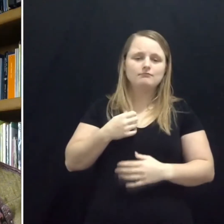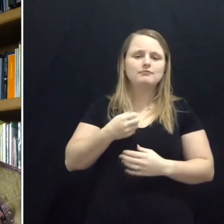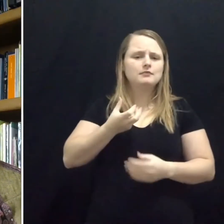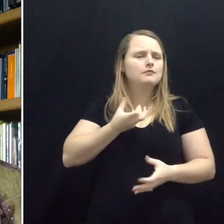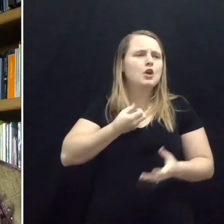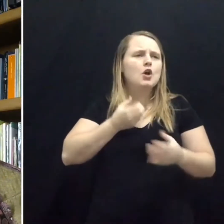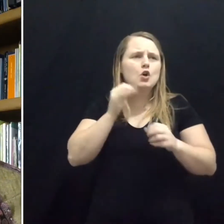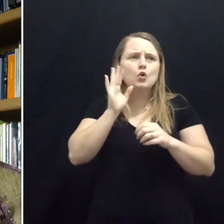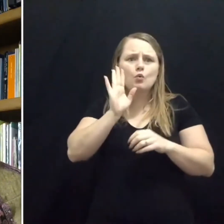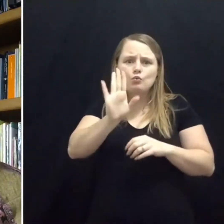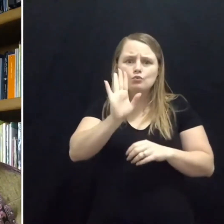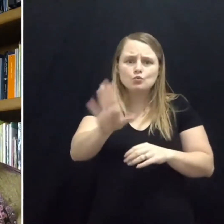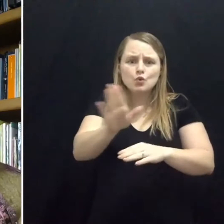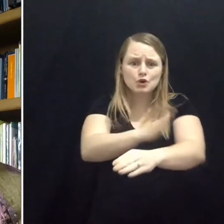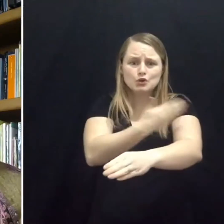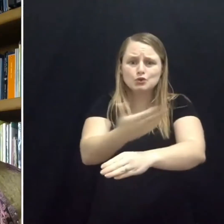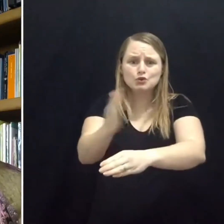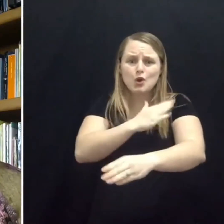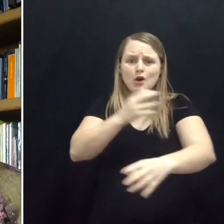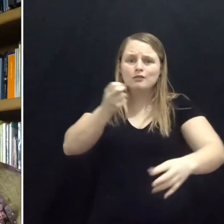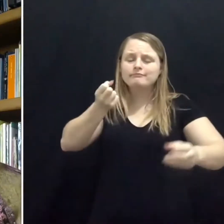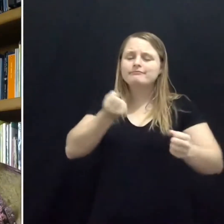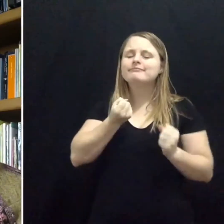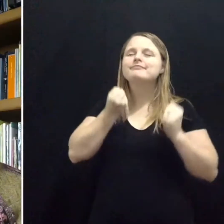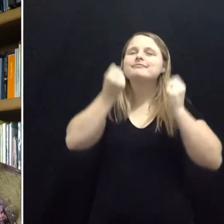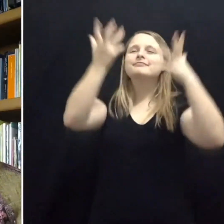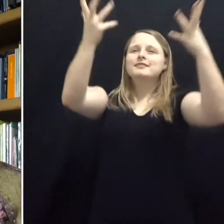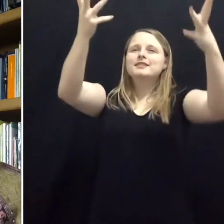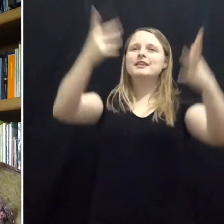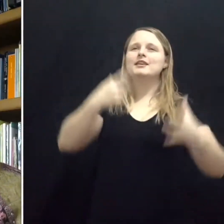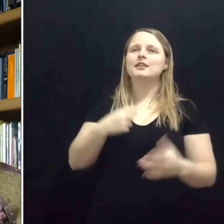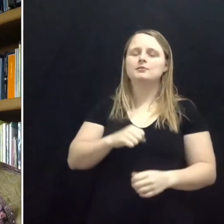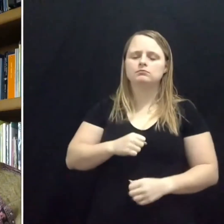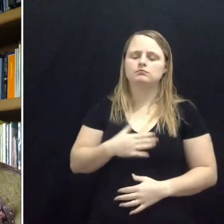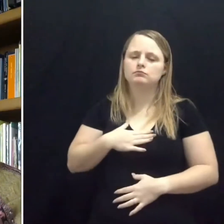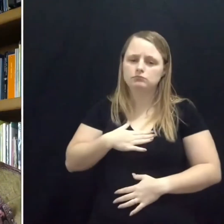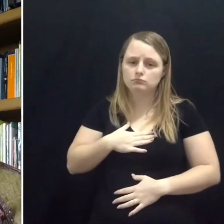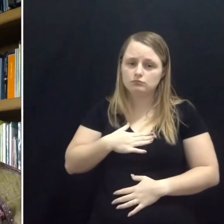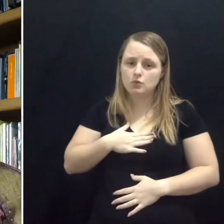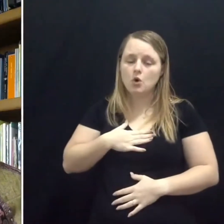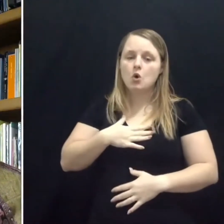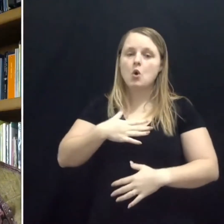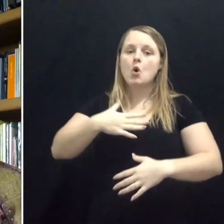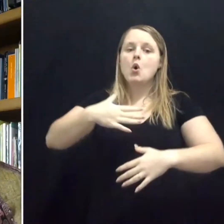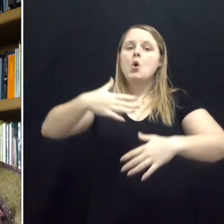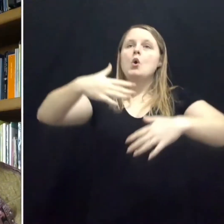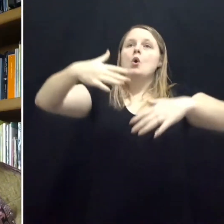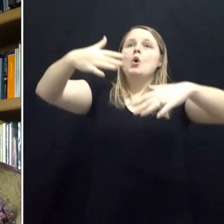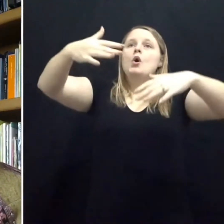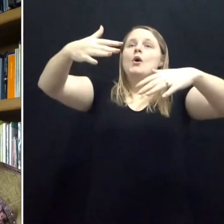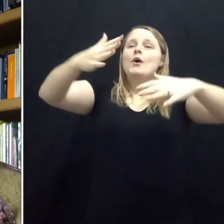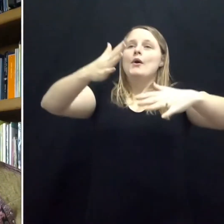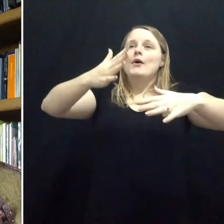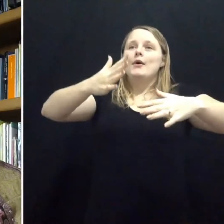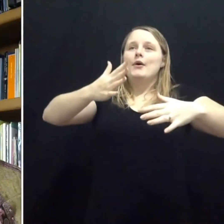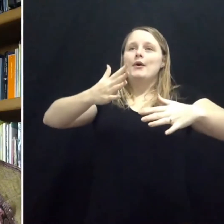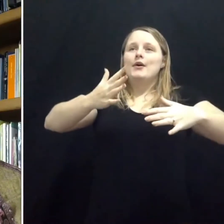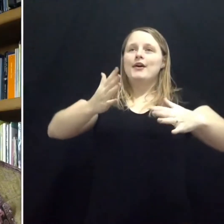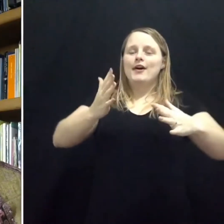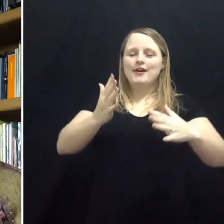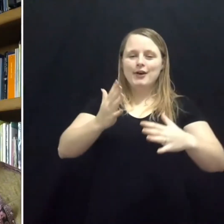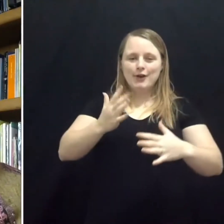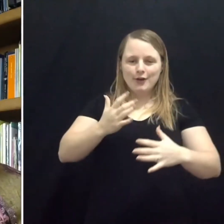out. Sing your own song and take it deep, deep, deep.